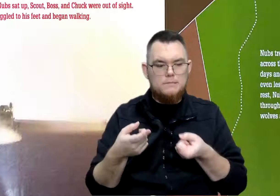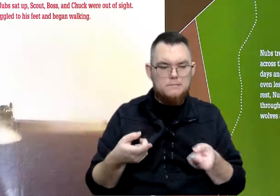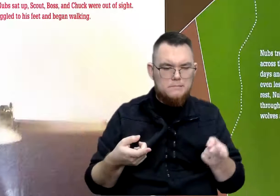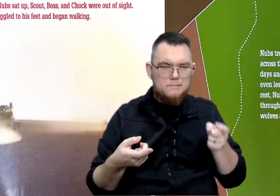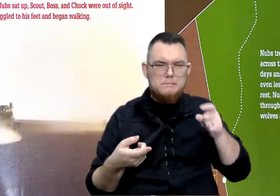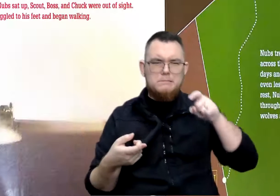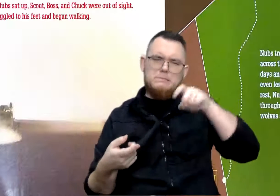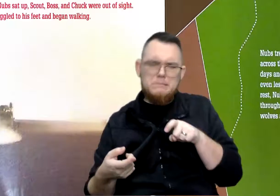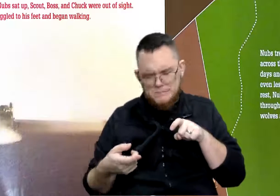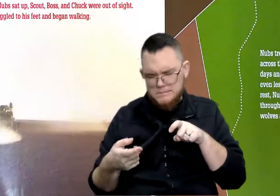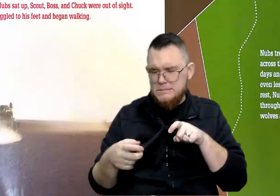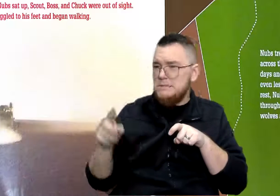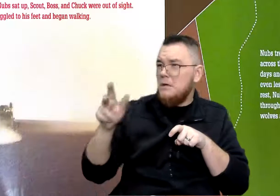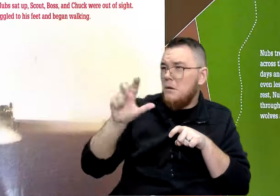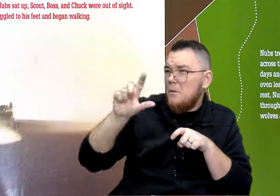walking.